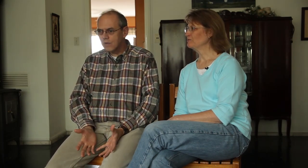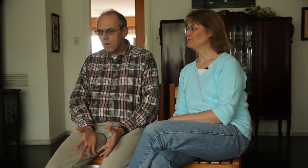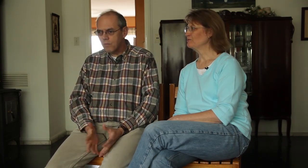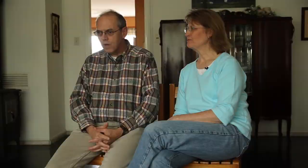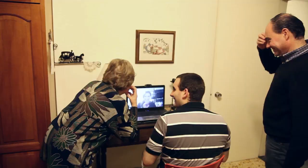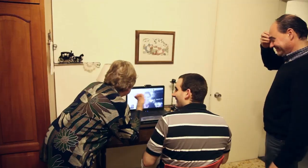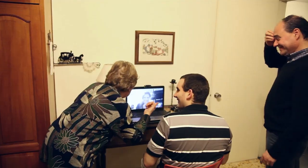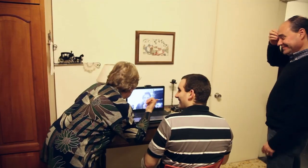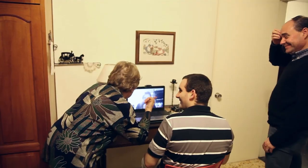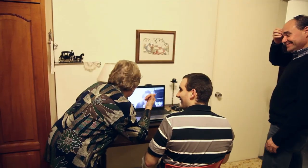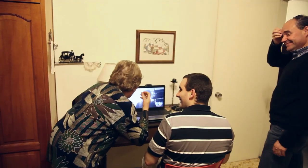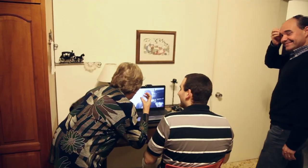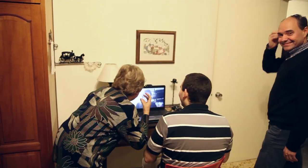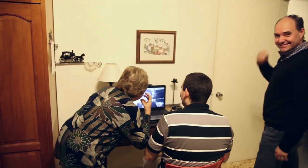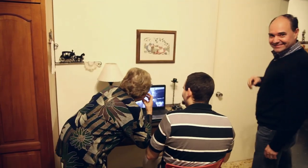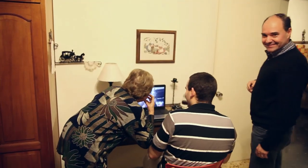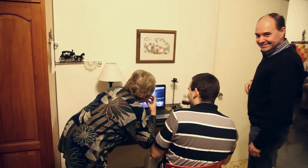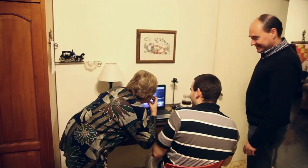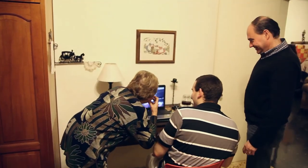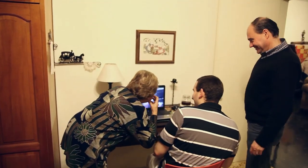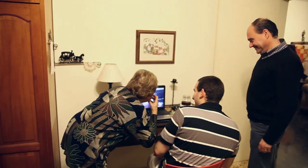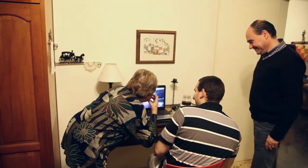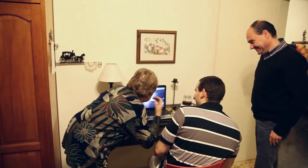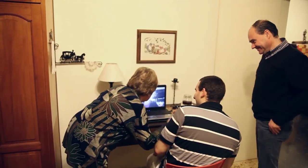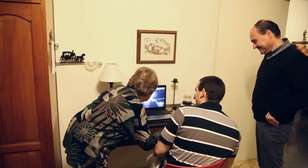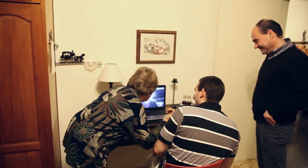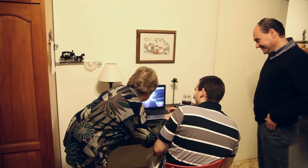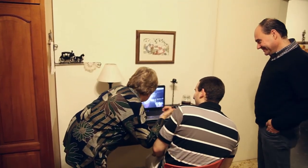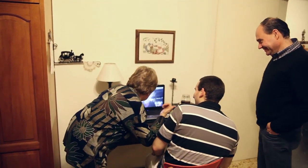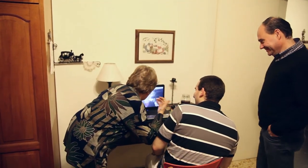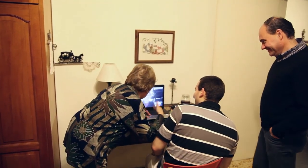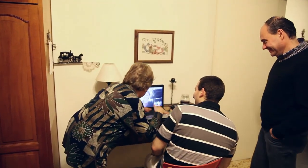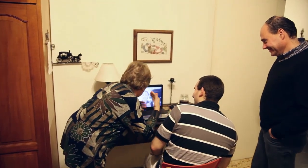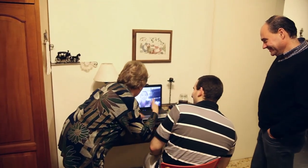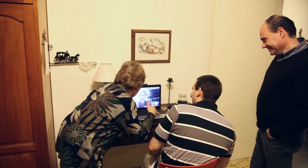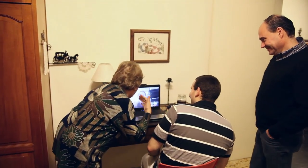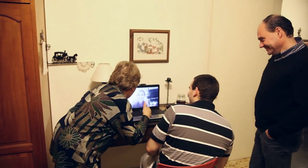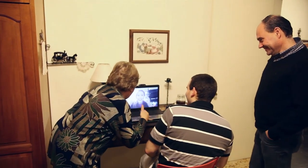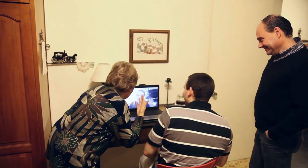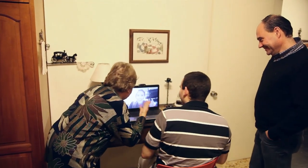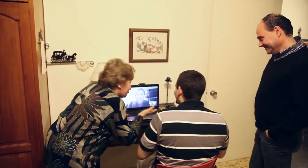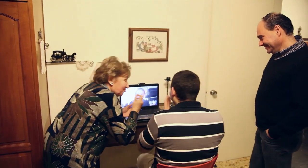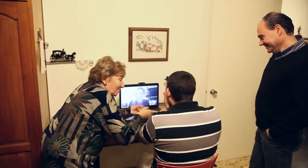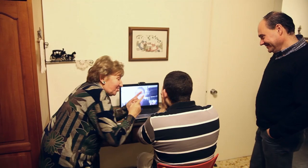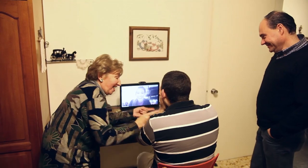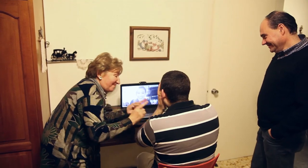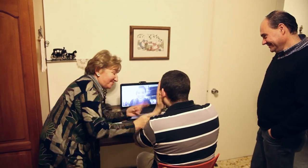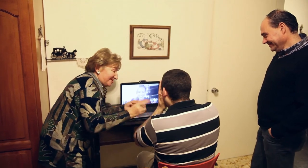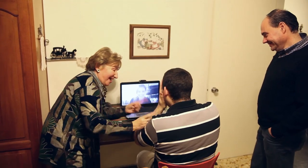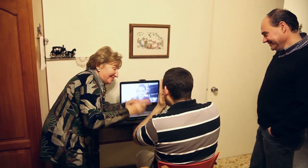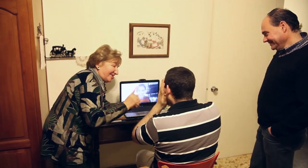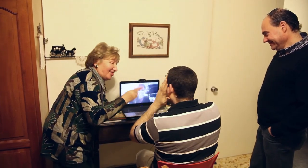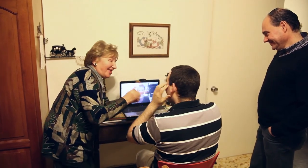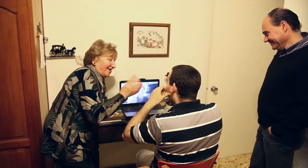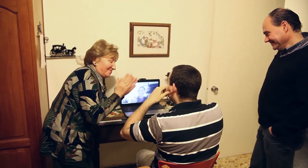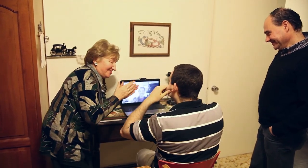them. The love that they showed to these people was very received, and so there thus became a neat